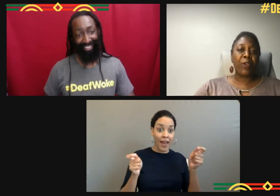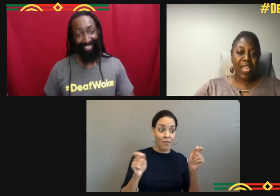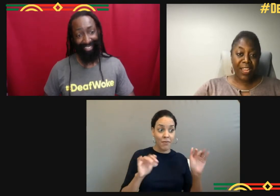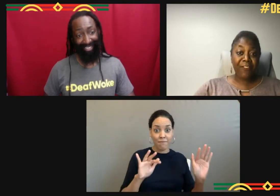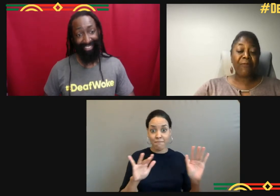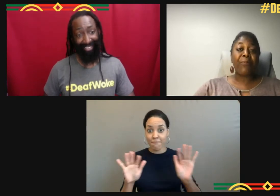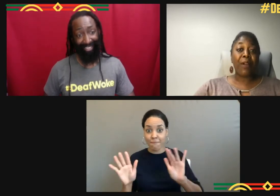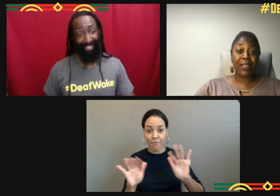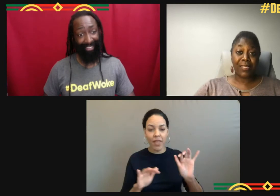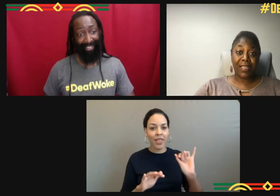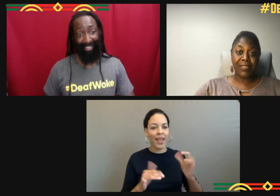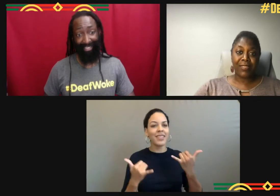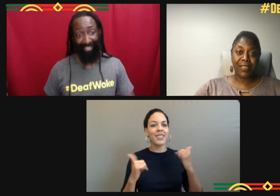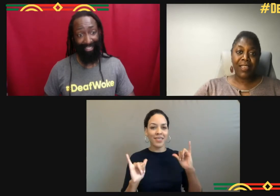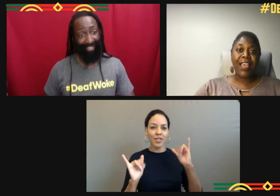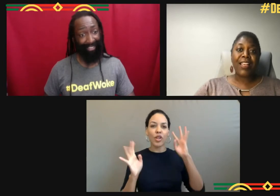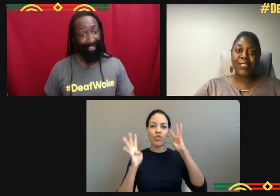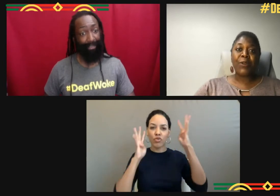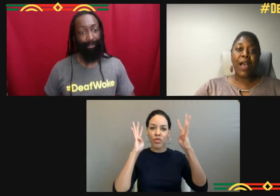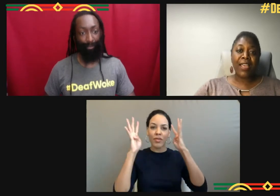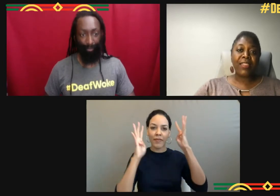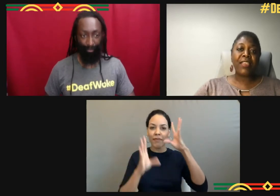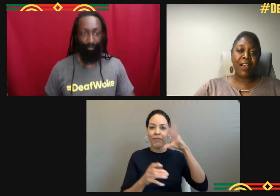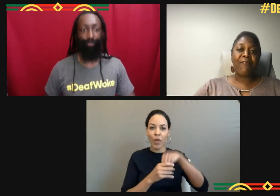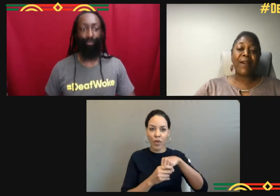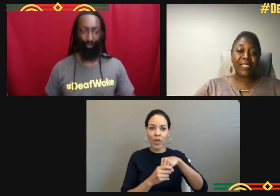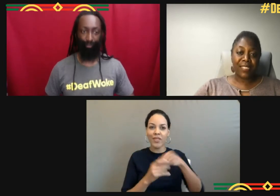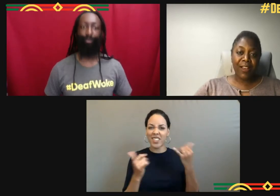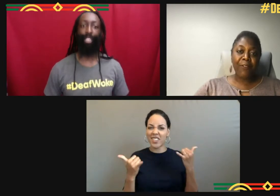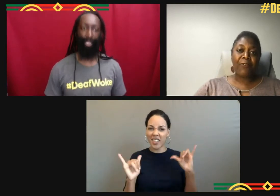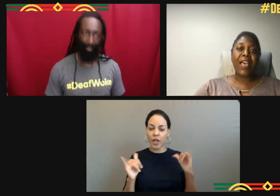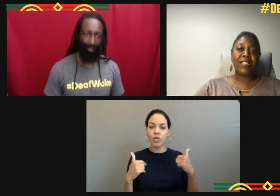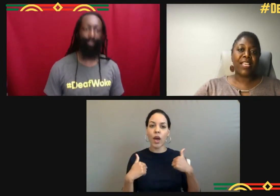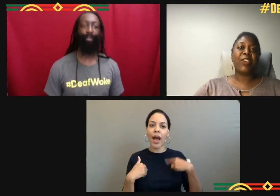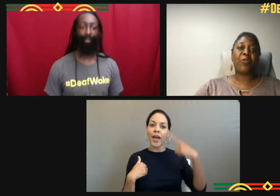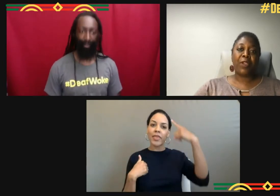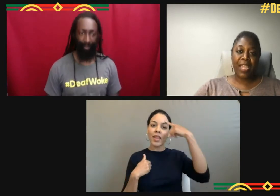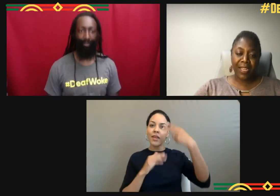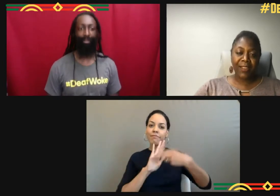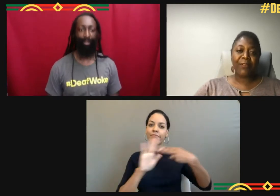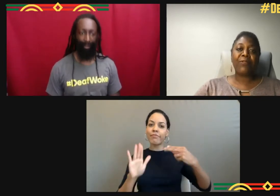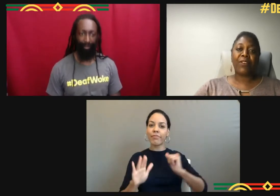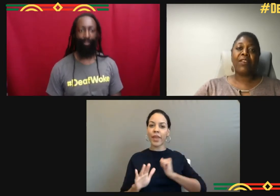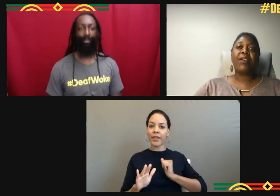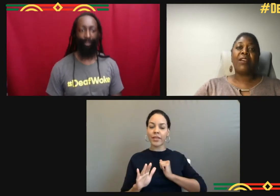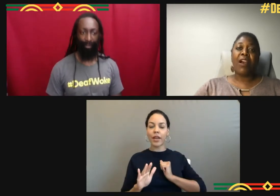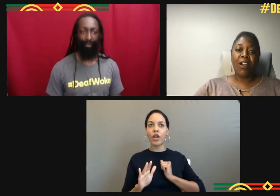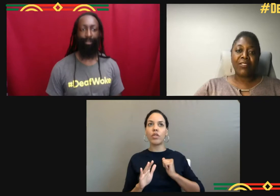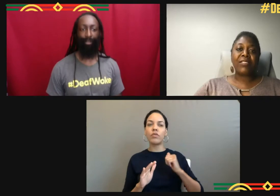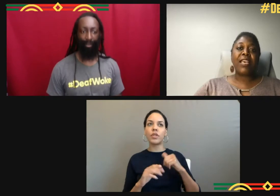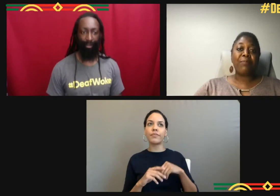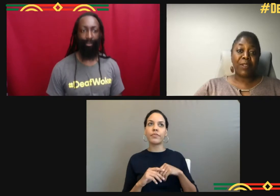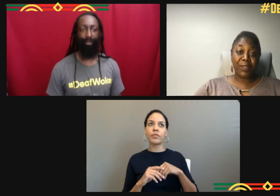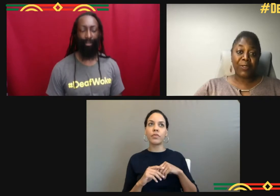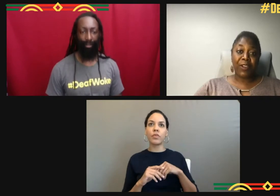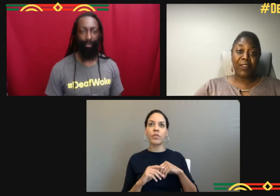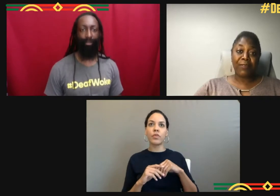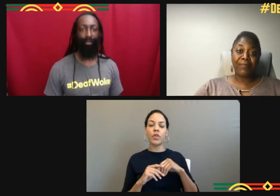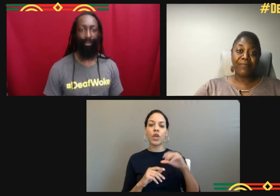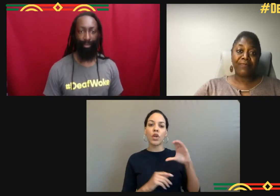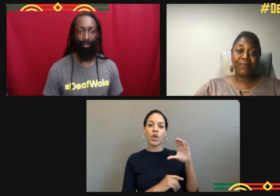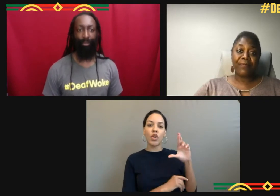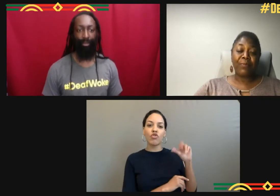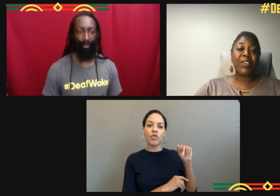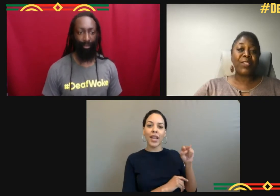a creative process. And so I think of myself as a creative arts